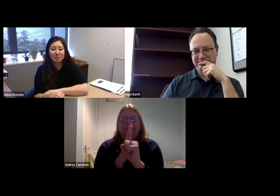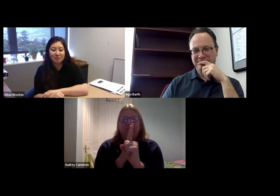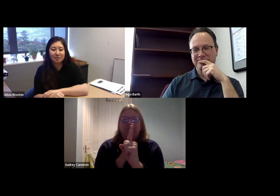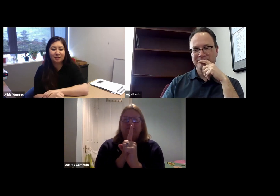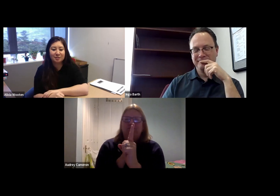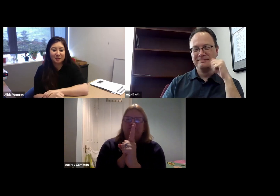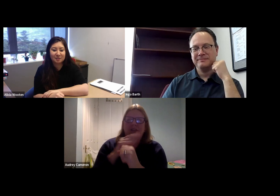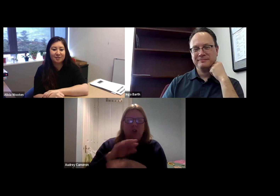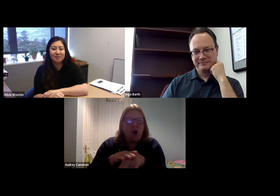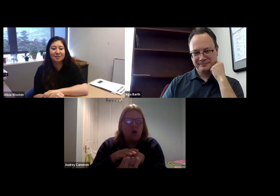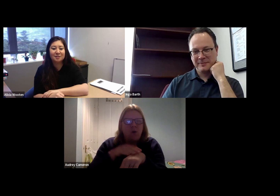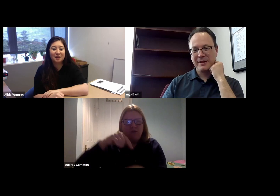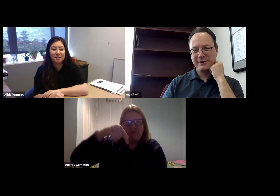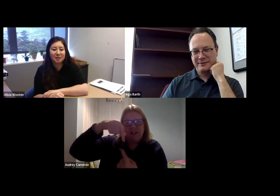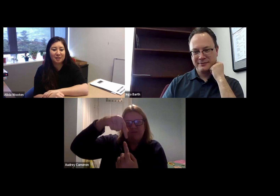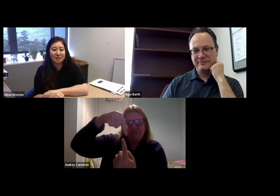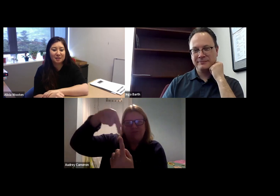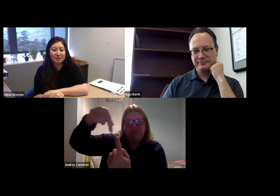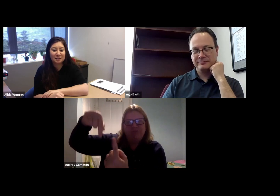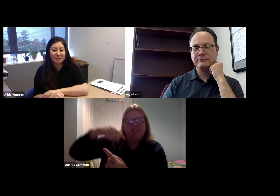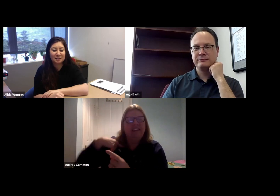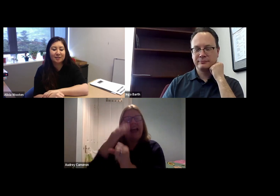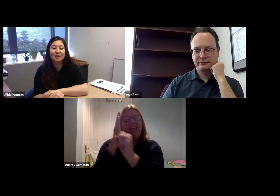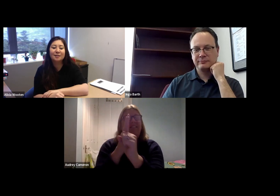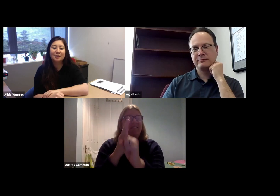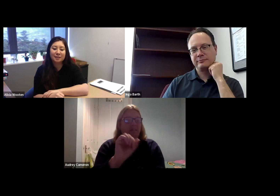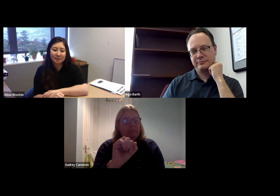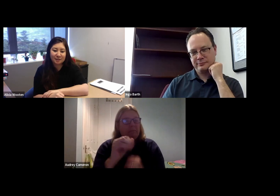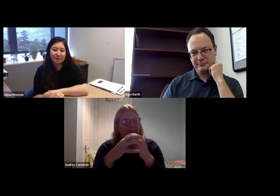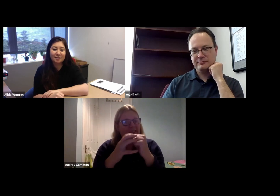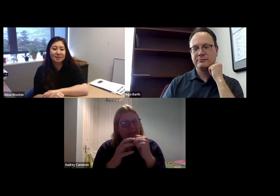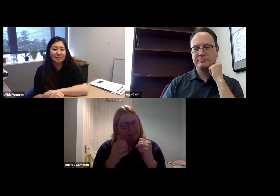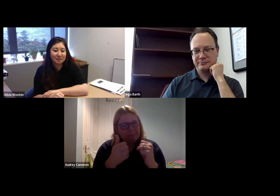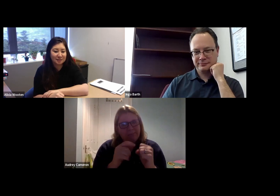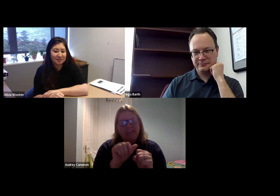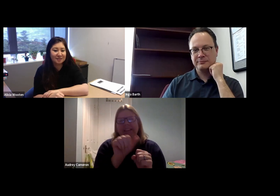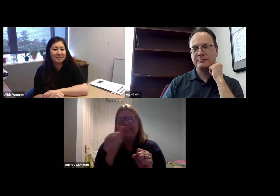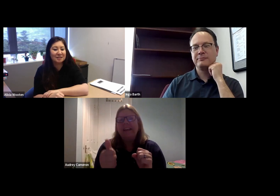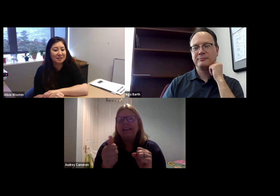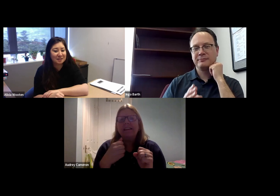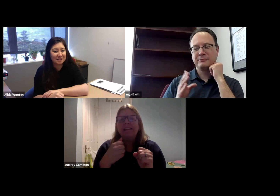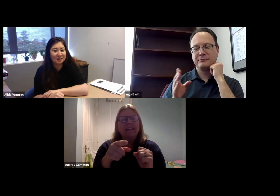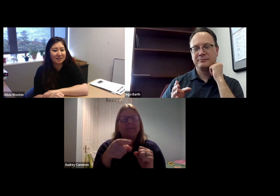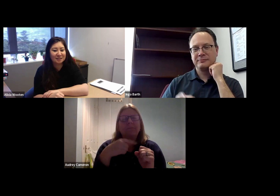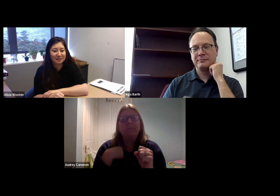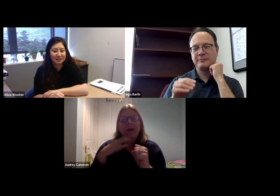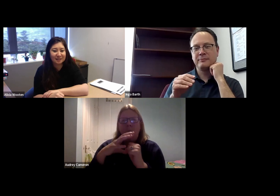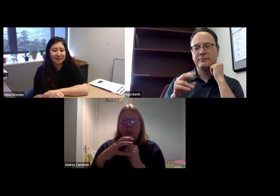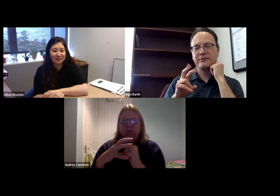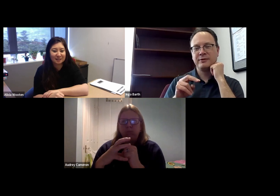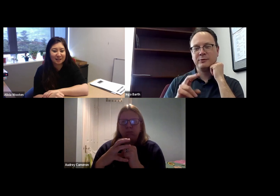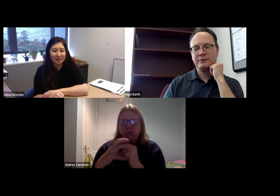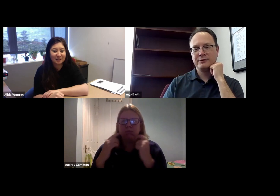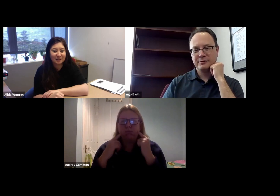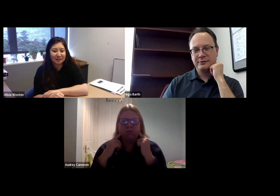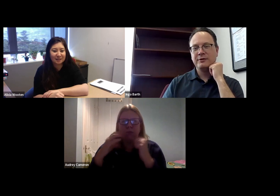And on where the sun is, it's hotter. And on the other side where it's shadow, it's colder. So I like to be